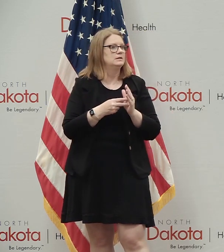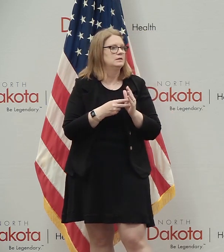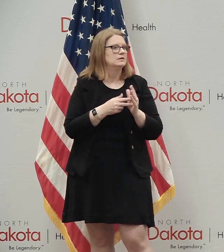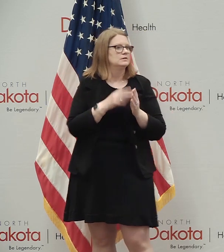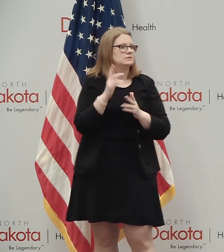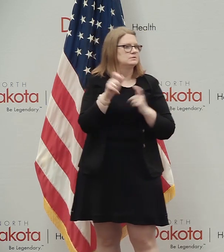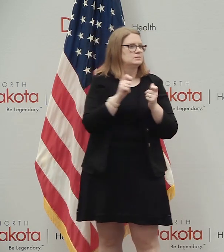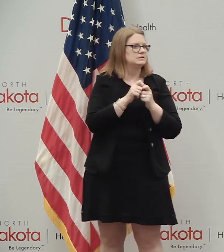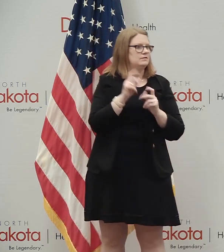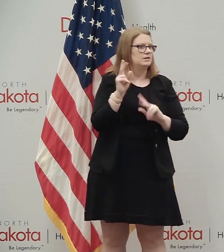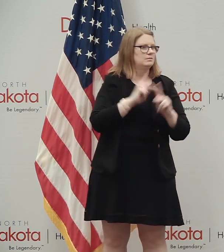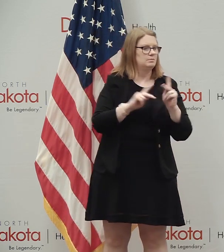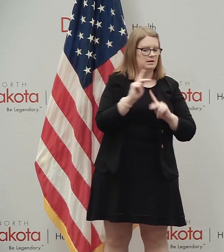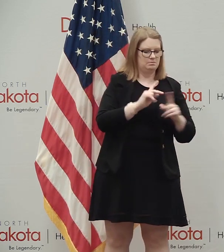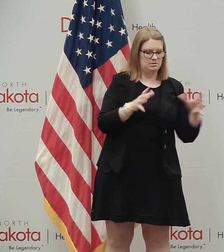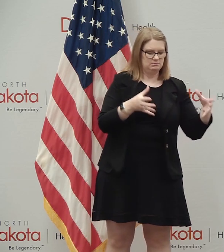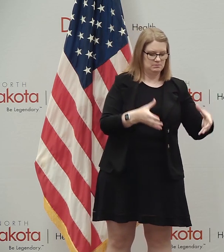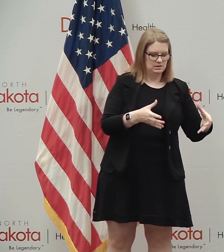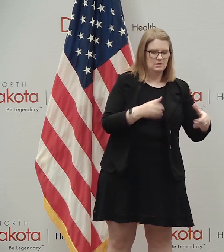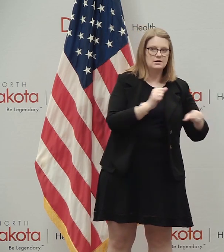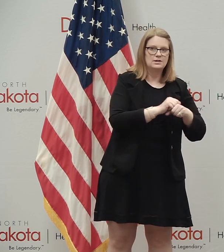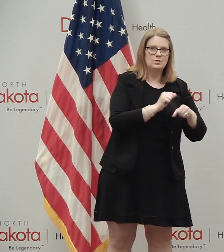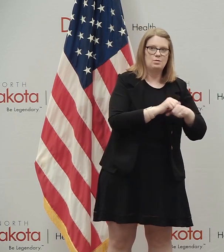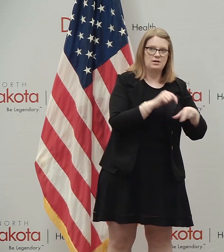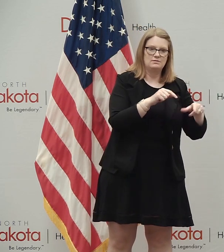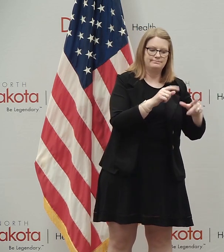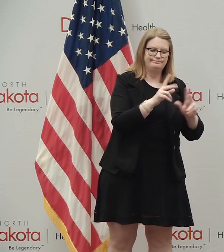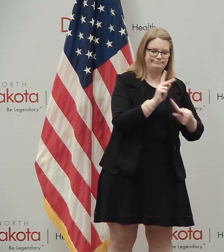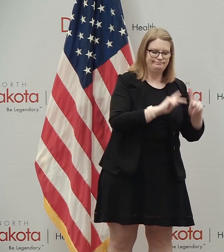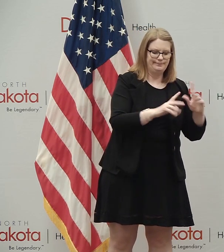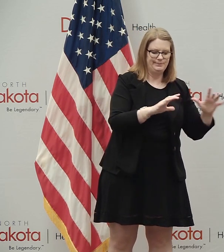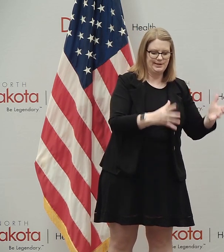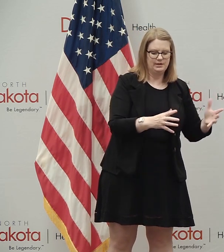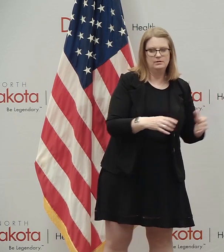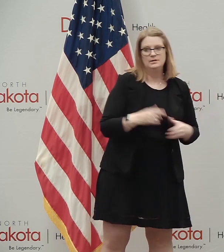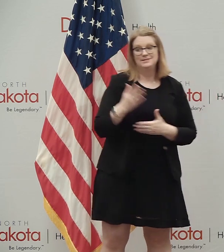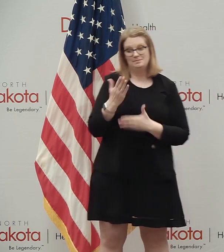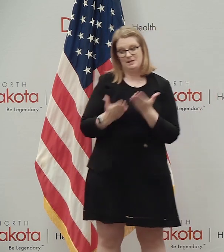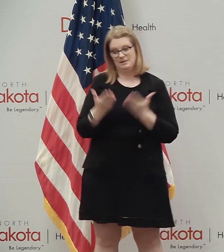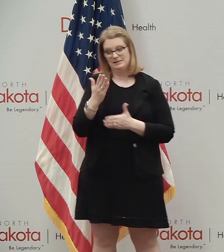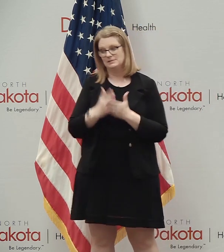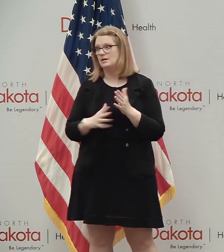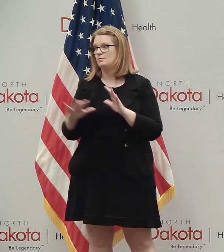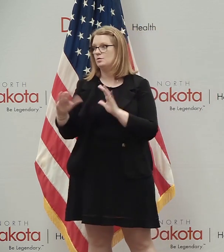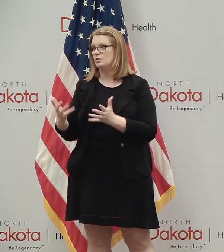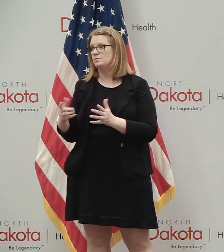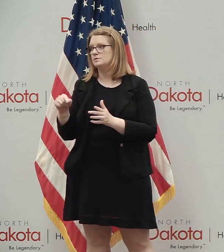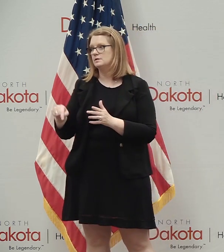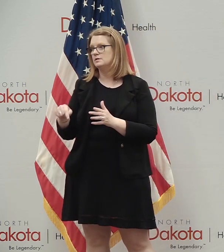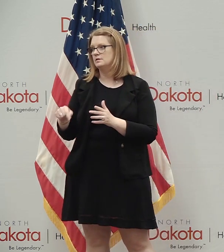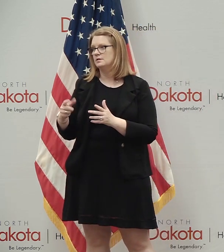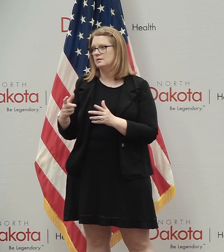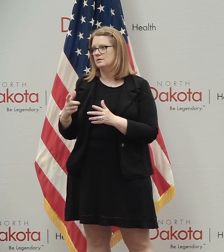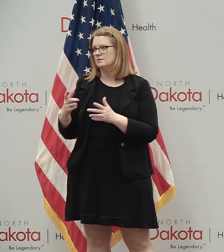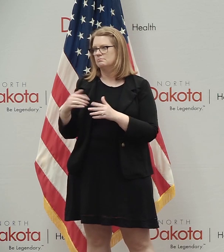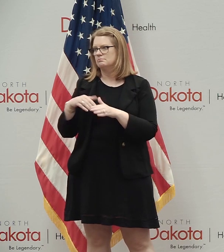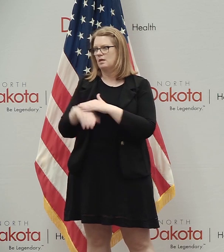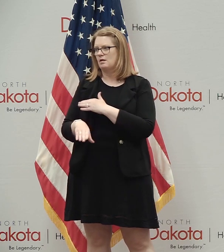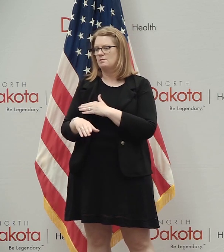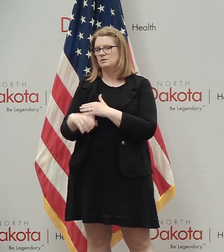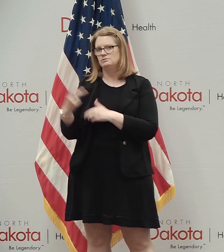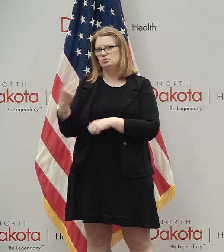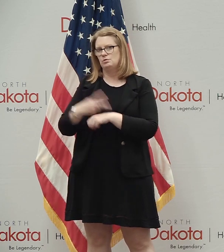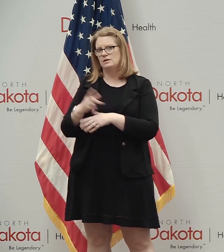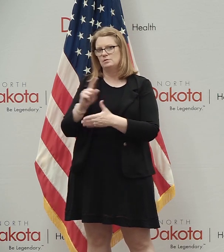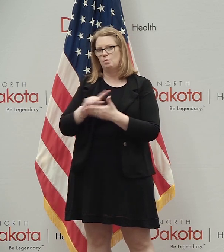leaders that come back and work every single day out of the Capitol, and there may be other classes of workers that will come in 2